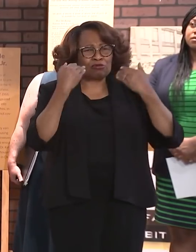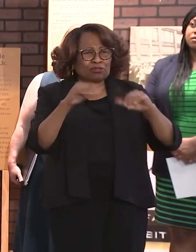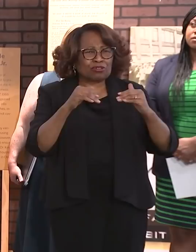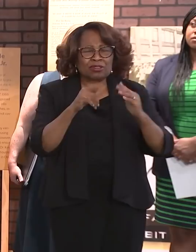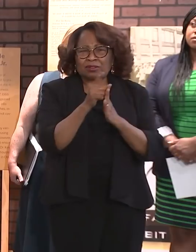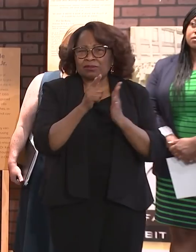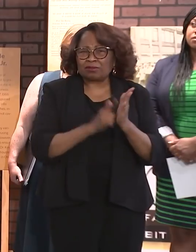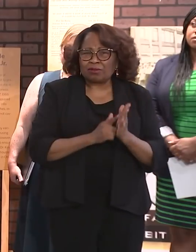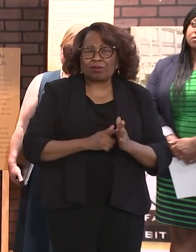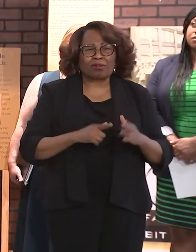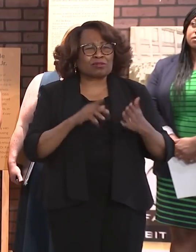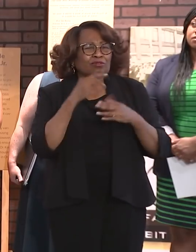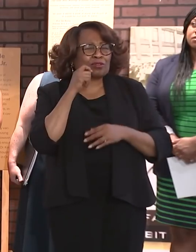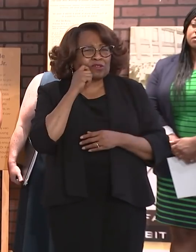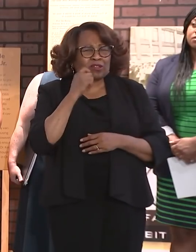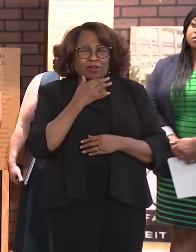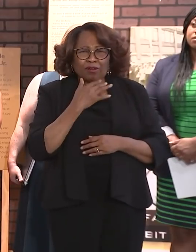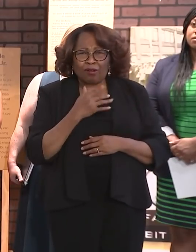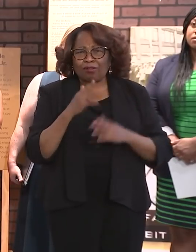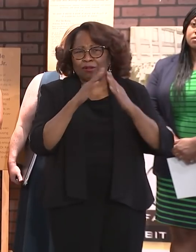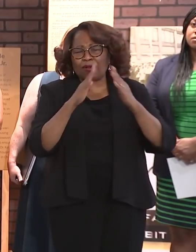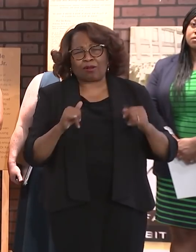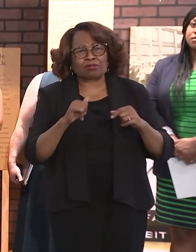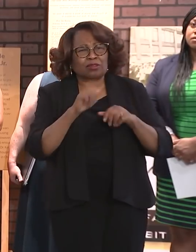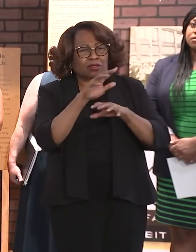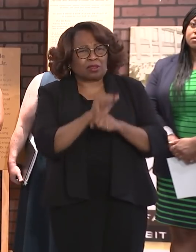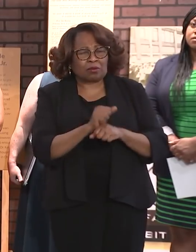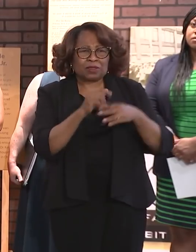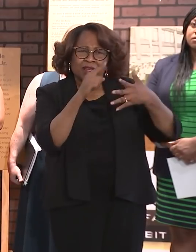public housing practices, and more, in what was